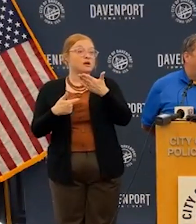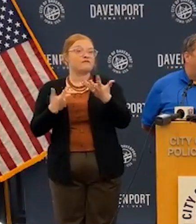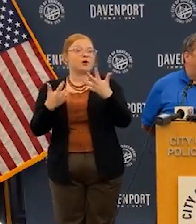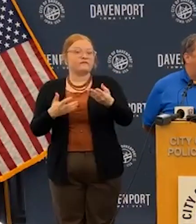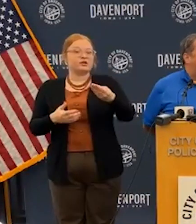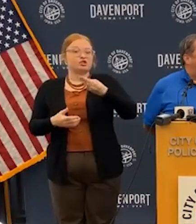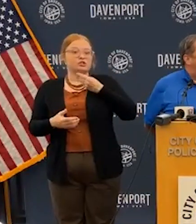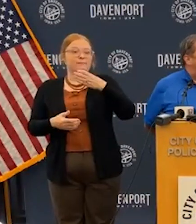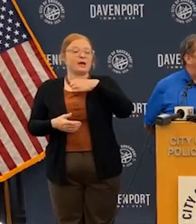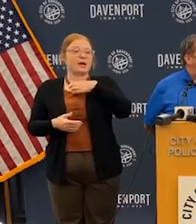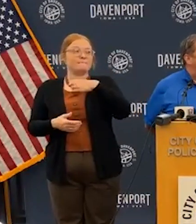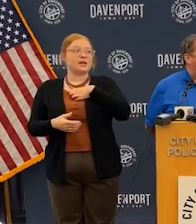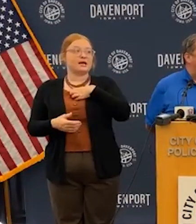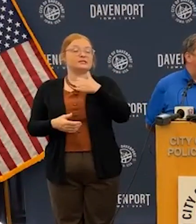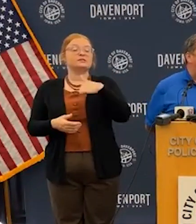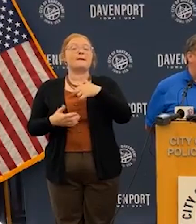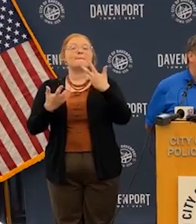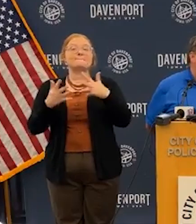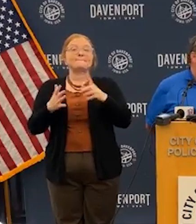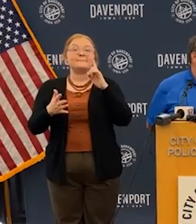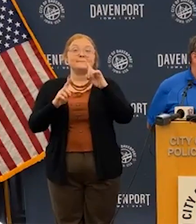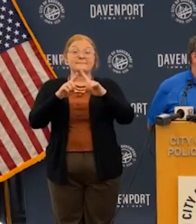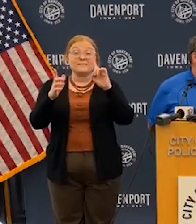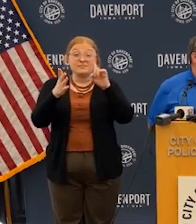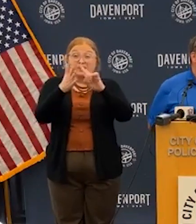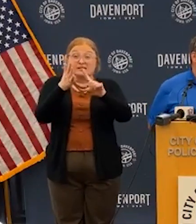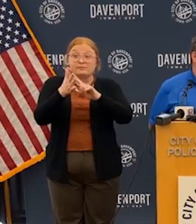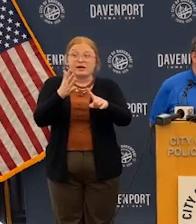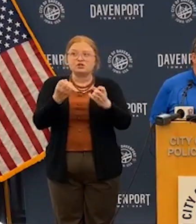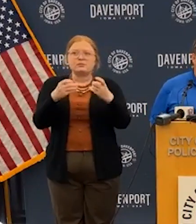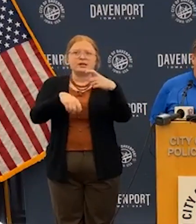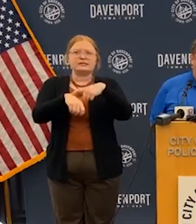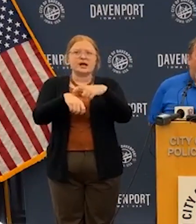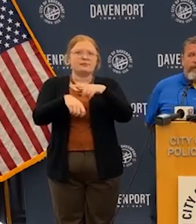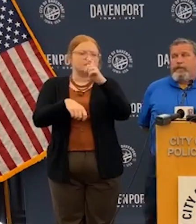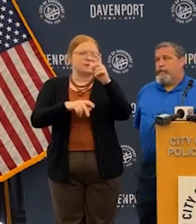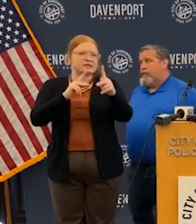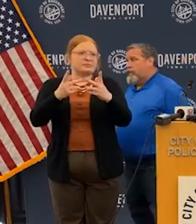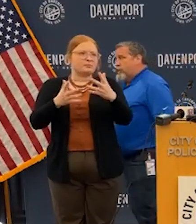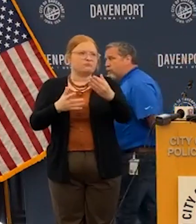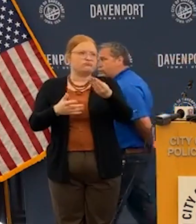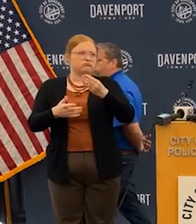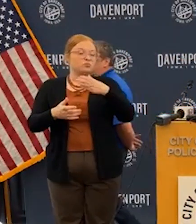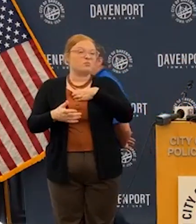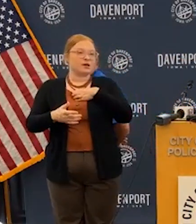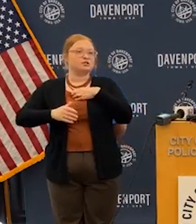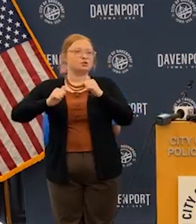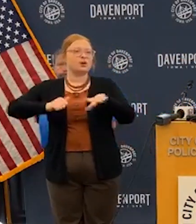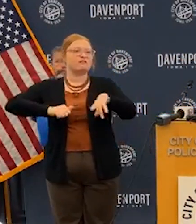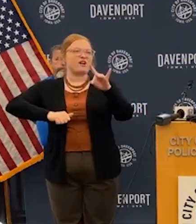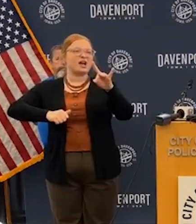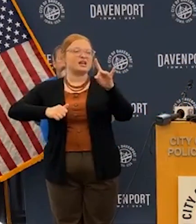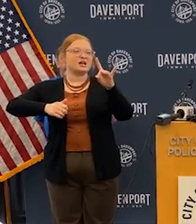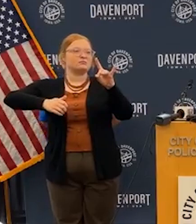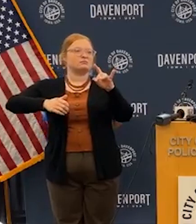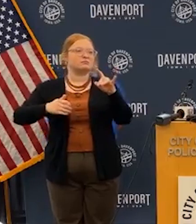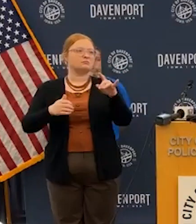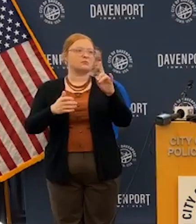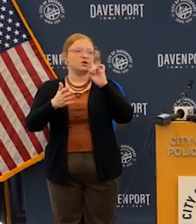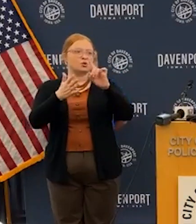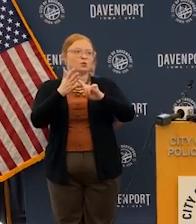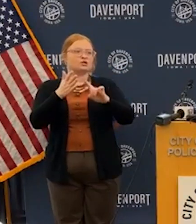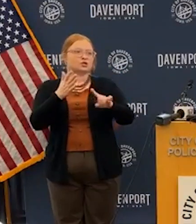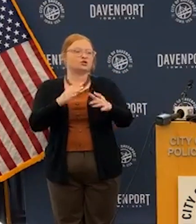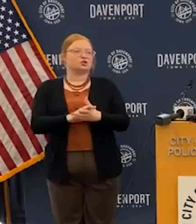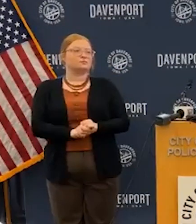all been released in the documents, and you can find that. Okay. Sir? So I appreciate the press conference and you explaining everything that's going